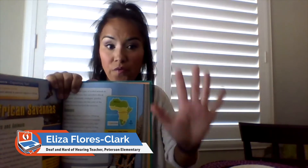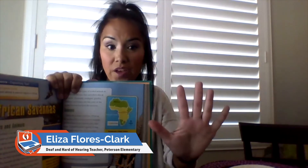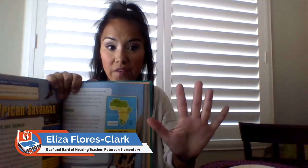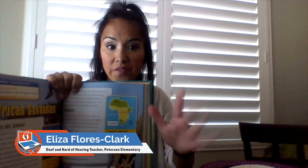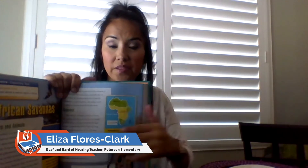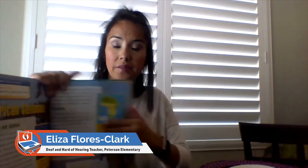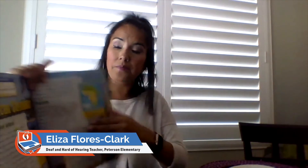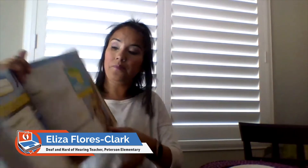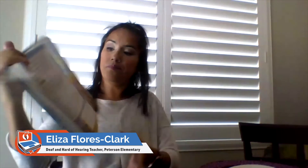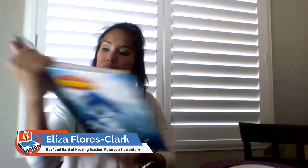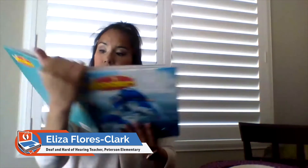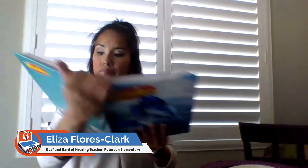two-fifths